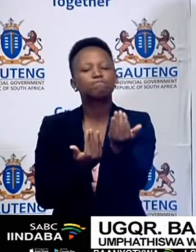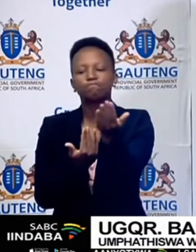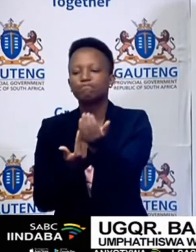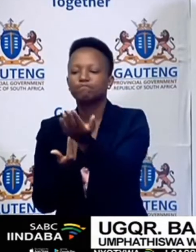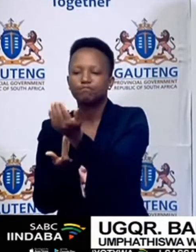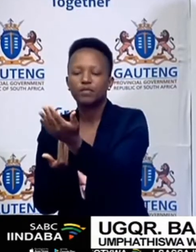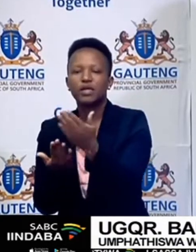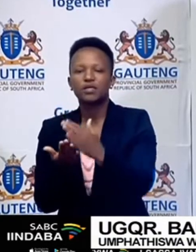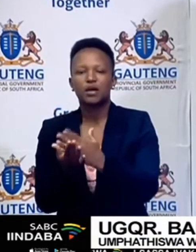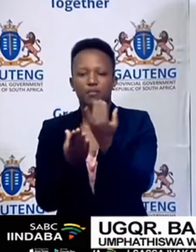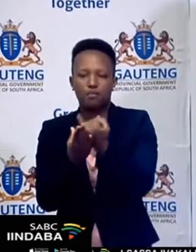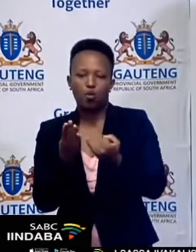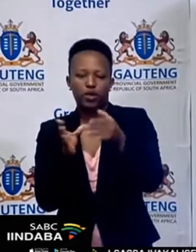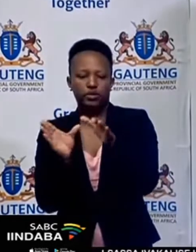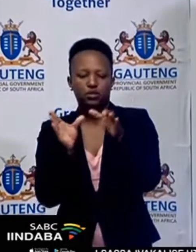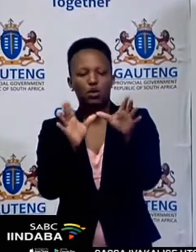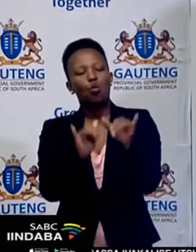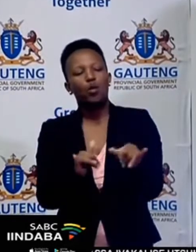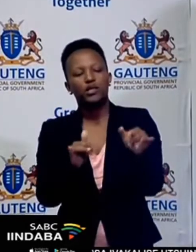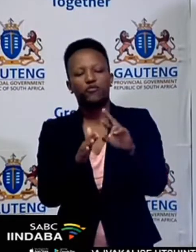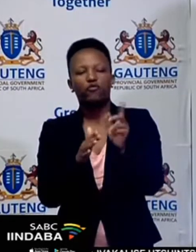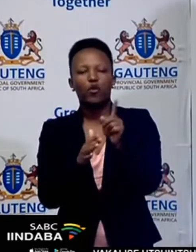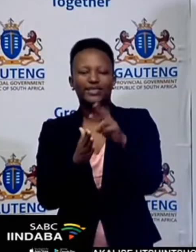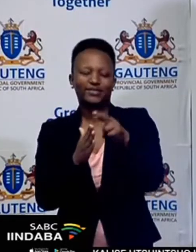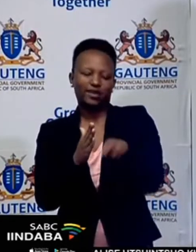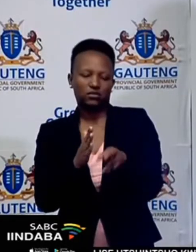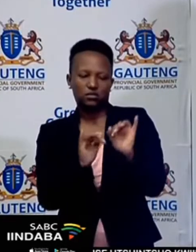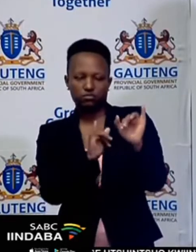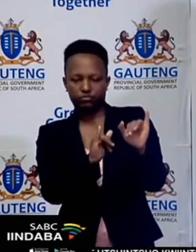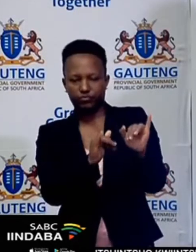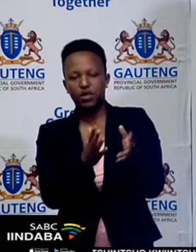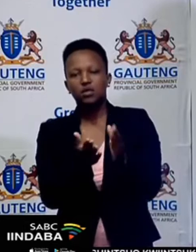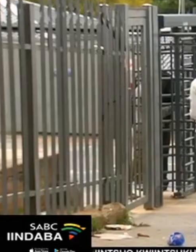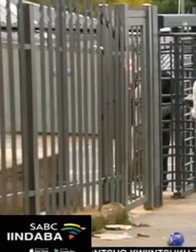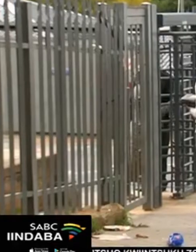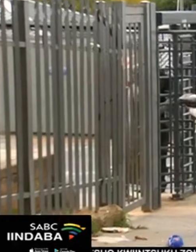they are in quarantine awaiting their results, and some of them have been